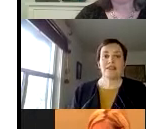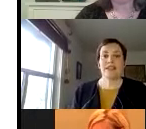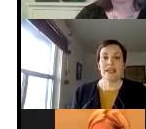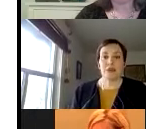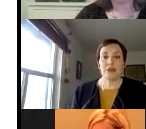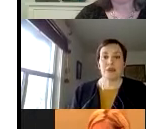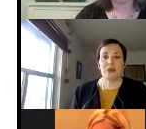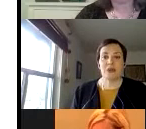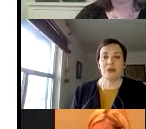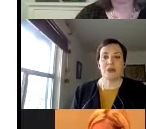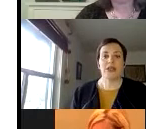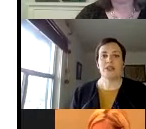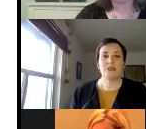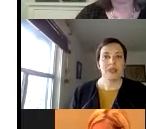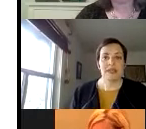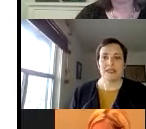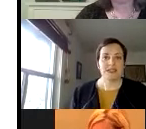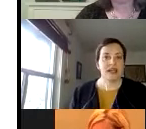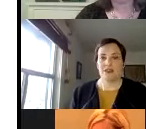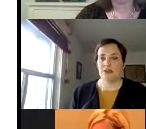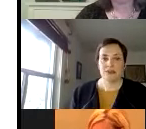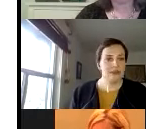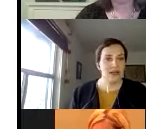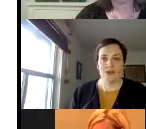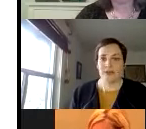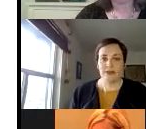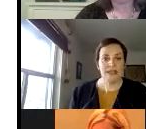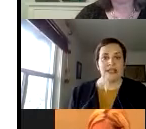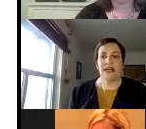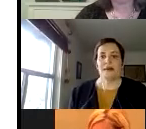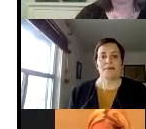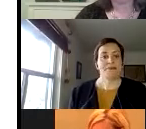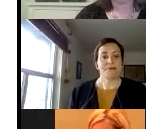start thinking about what you can implement at your level.